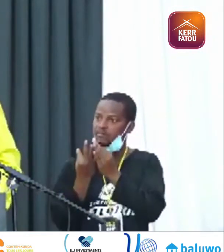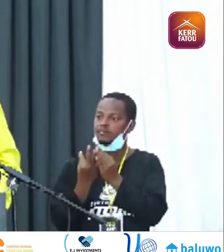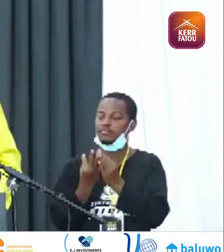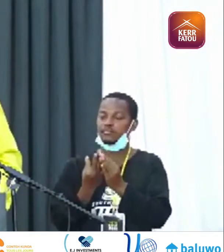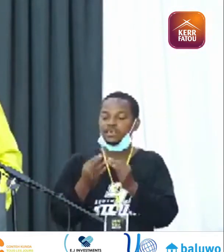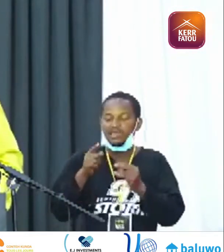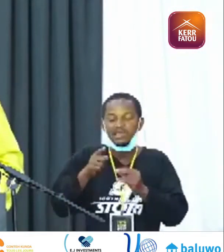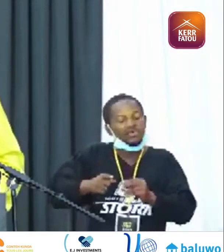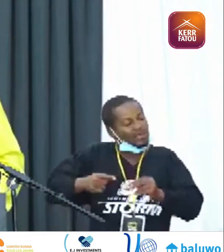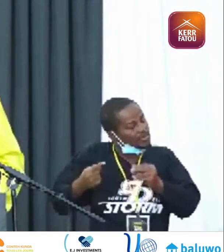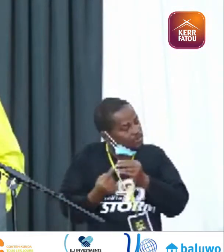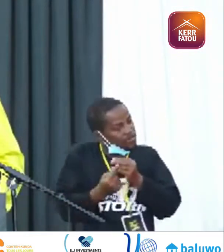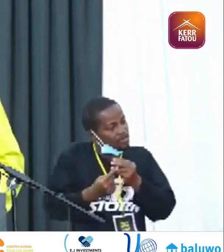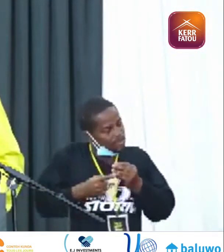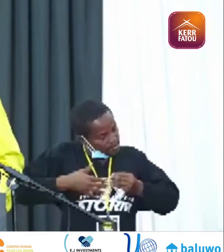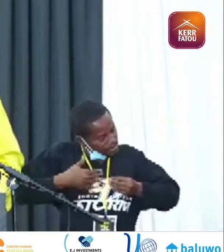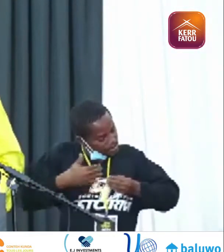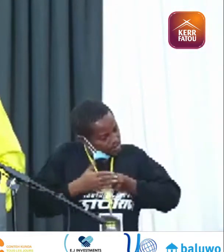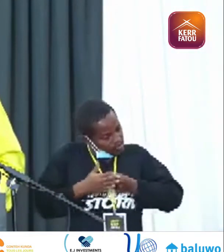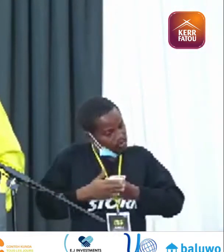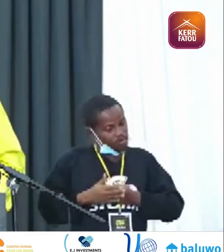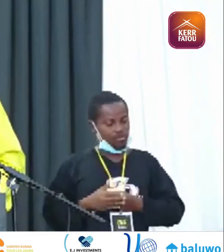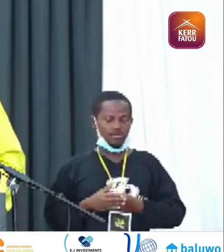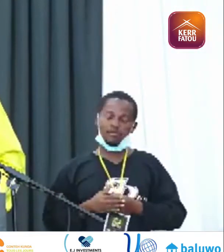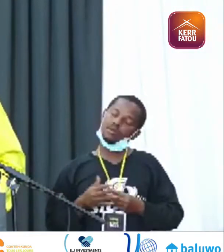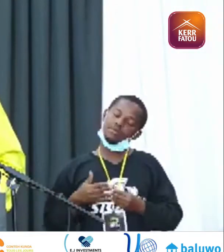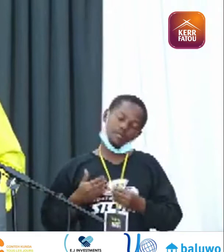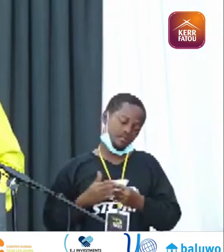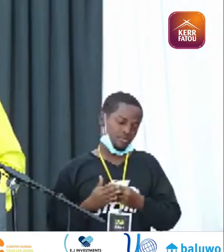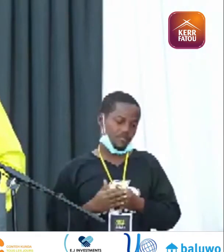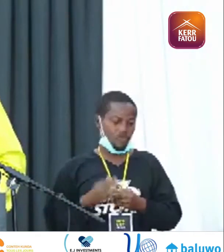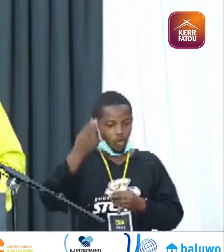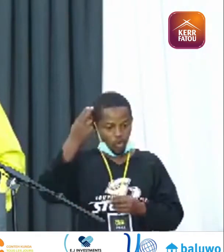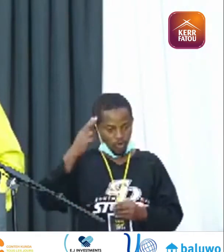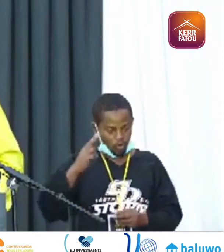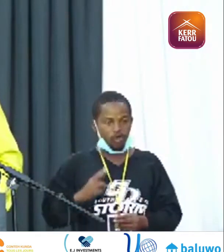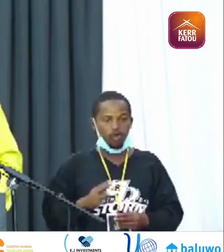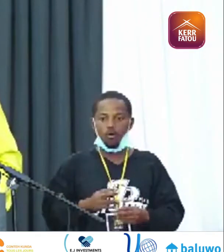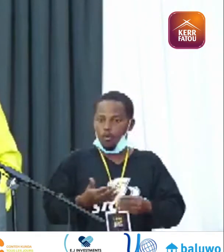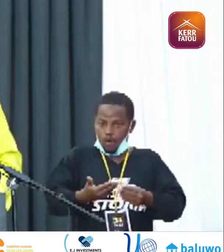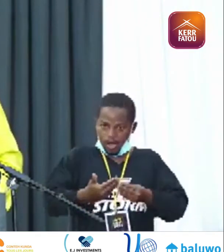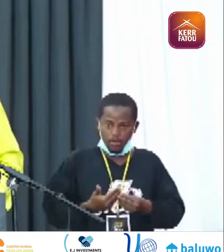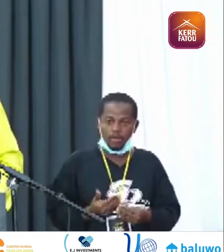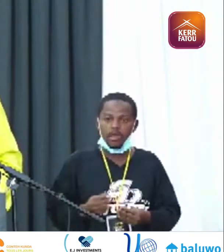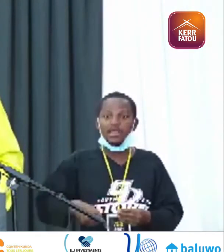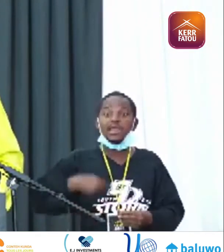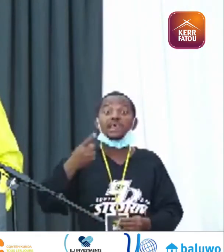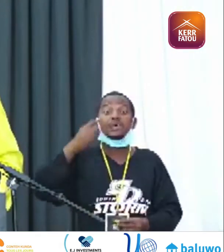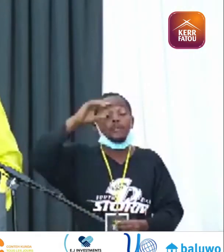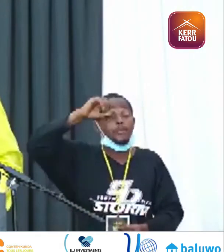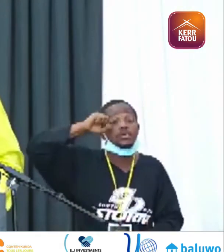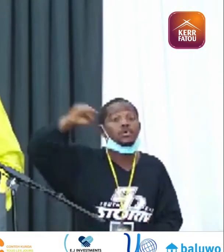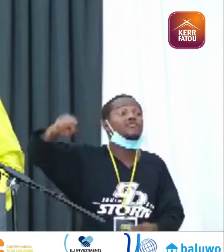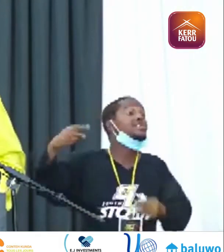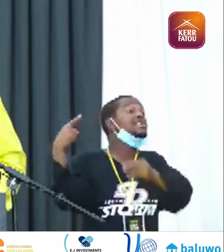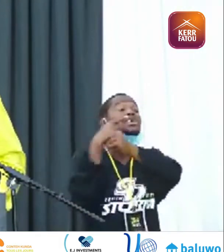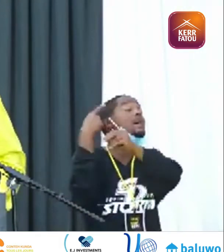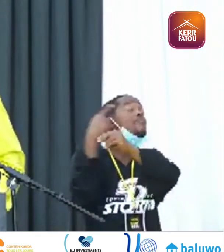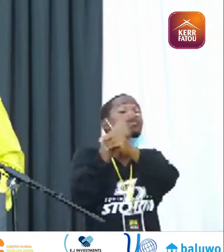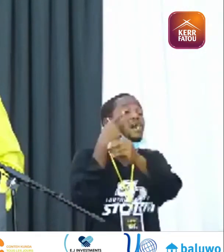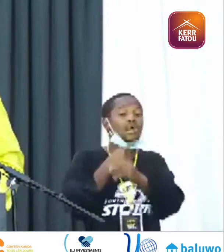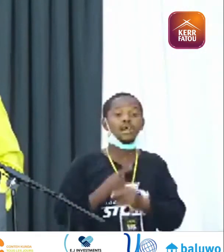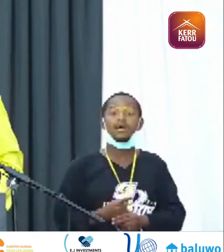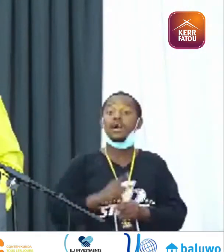it gives me great pleasure It gives me a great honor to welcome the next president of the Republic of the